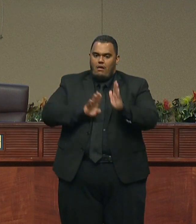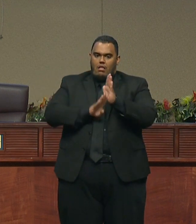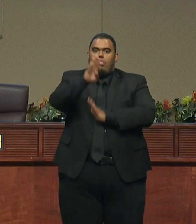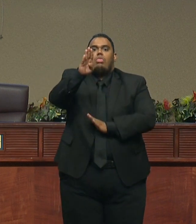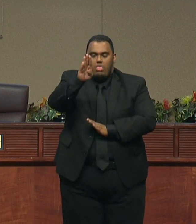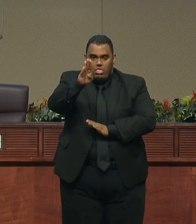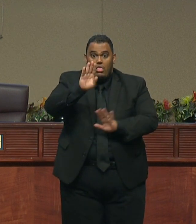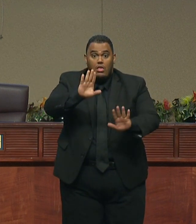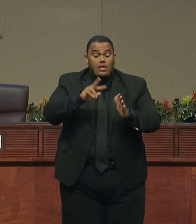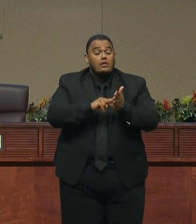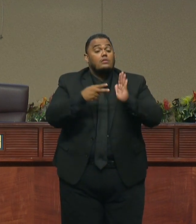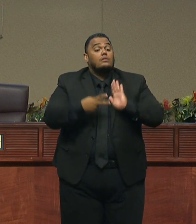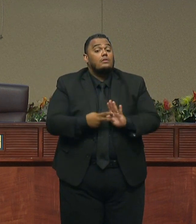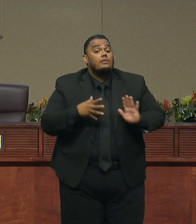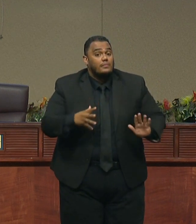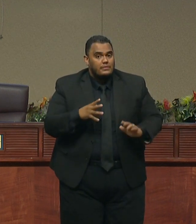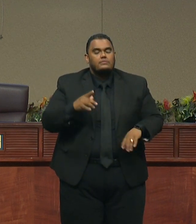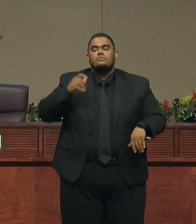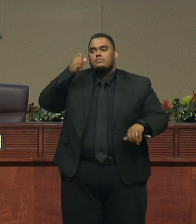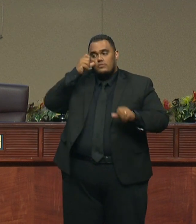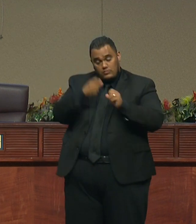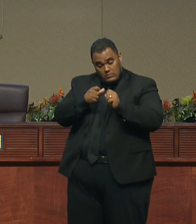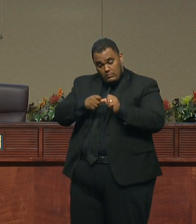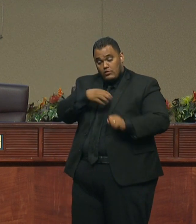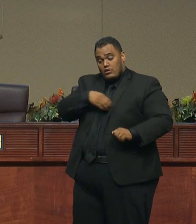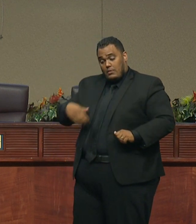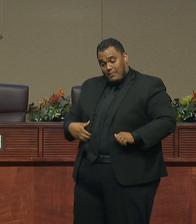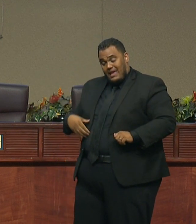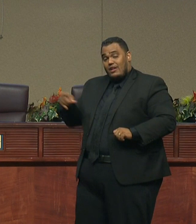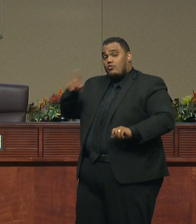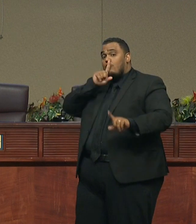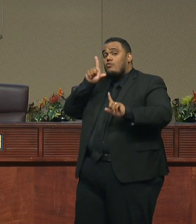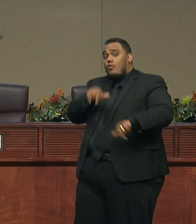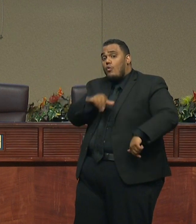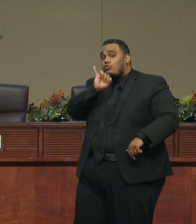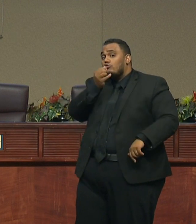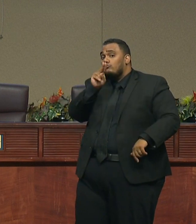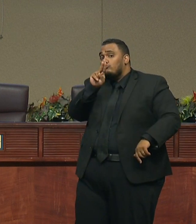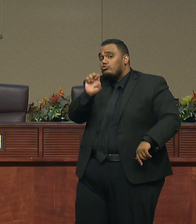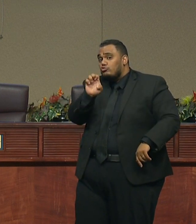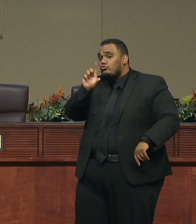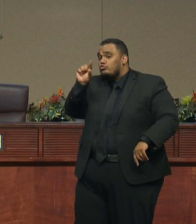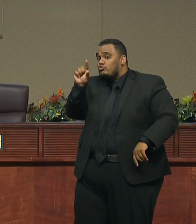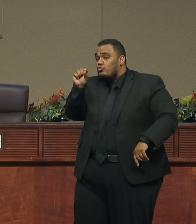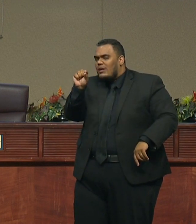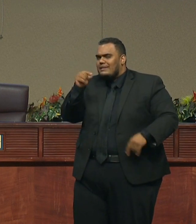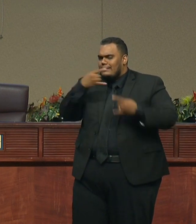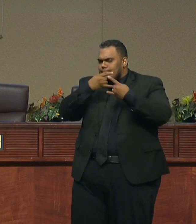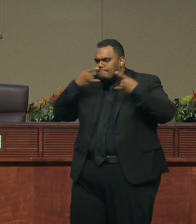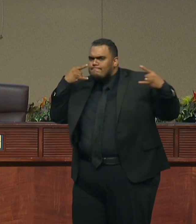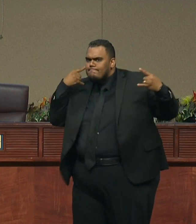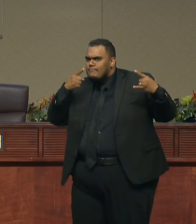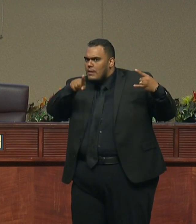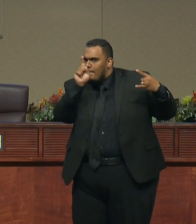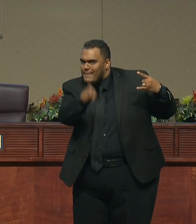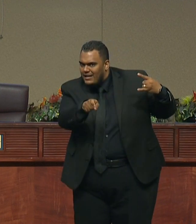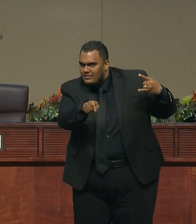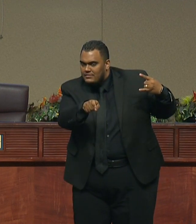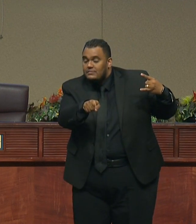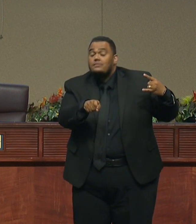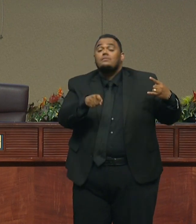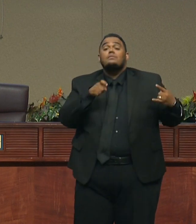mayor ordered the masking of the county on June 20th. And here we